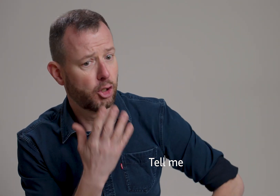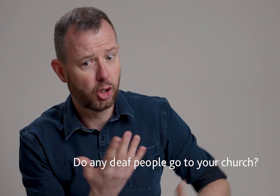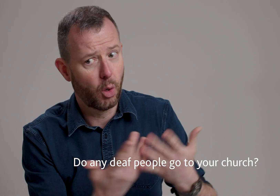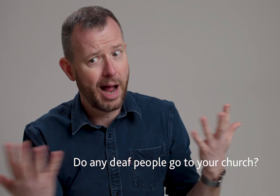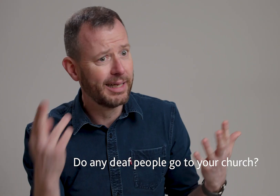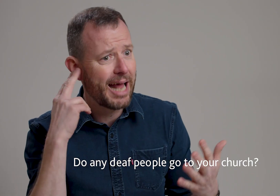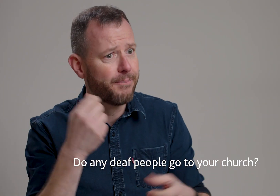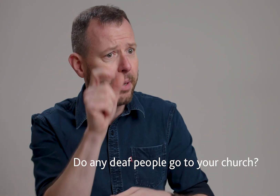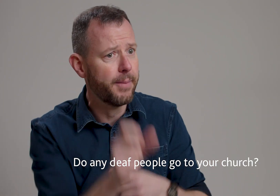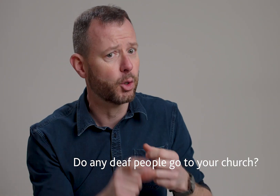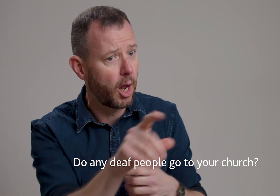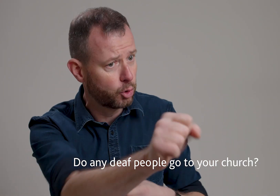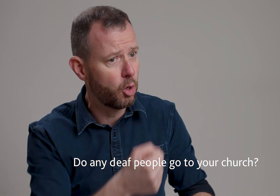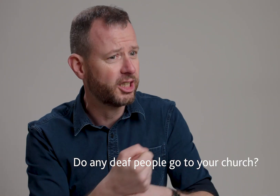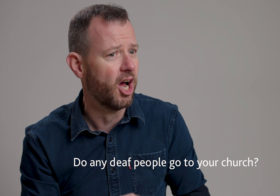do only deaf people go to the